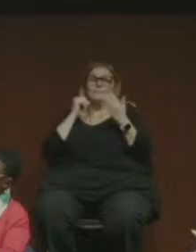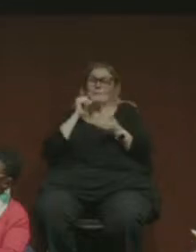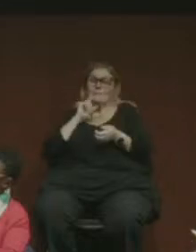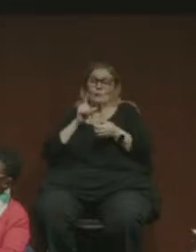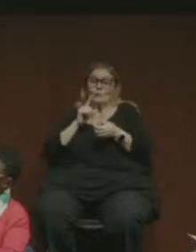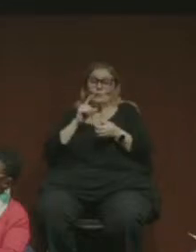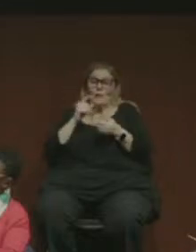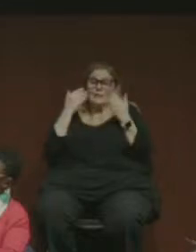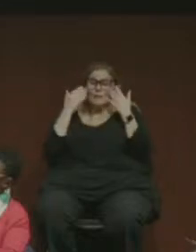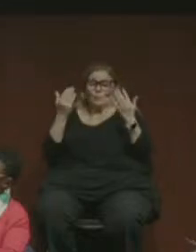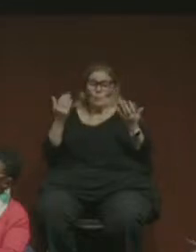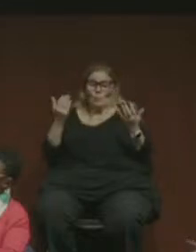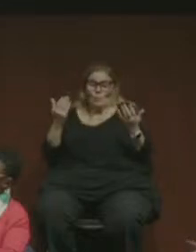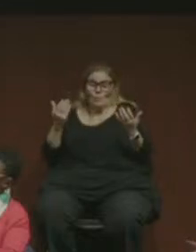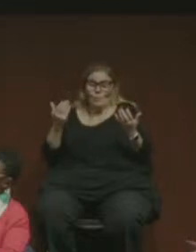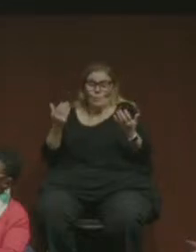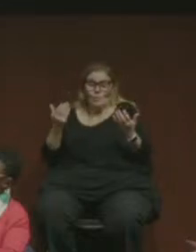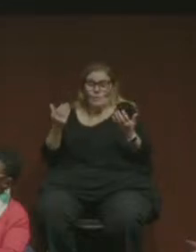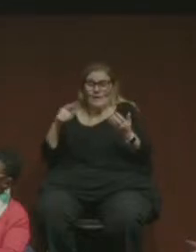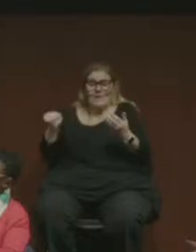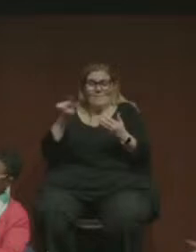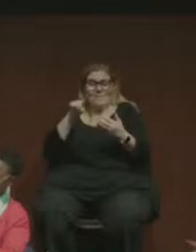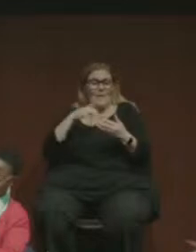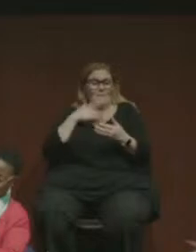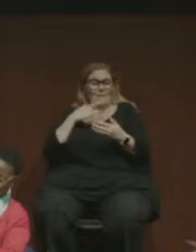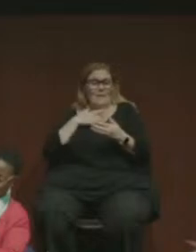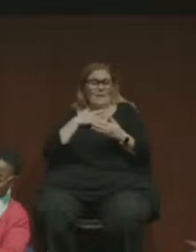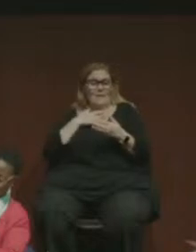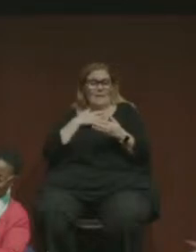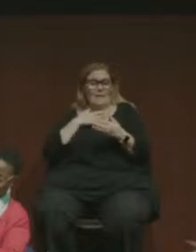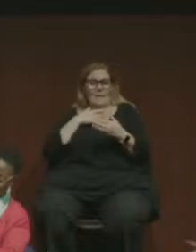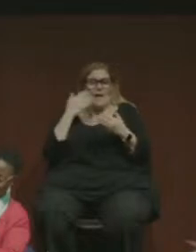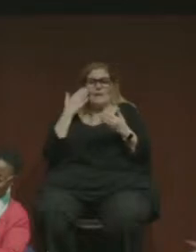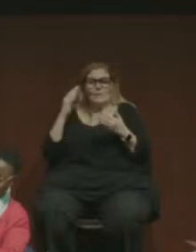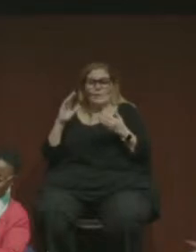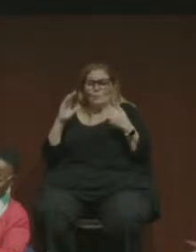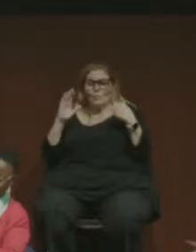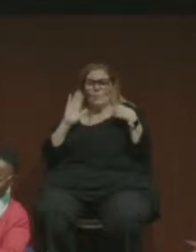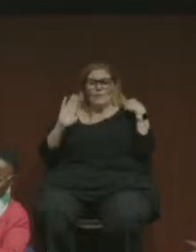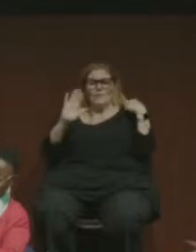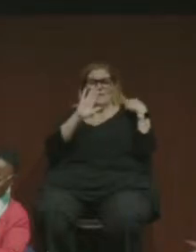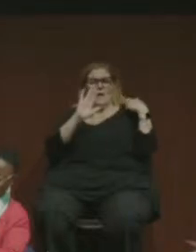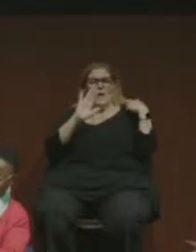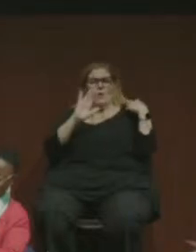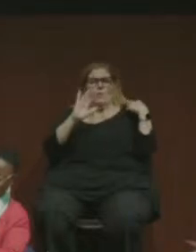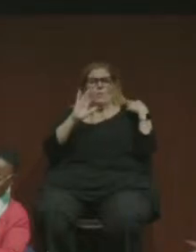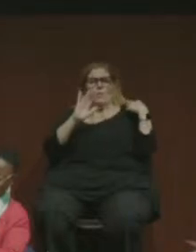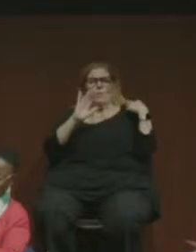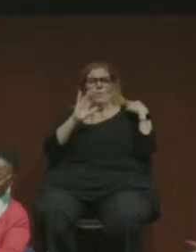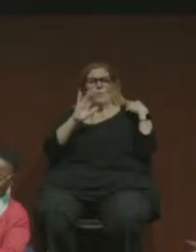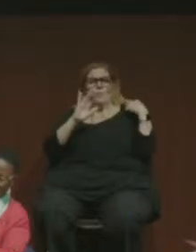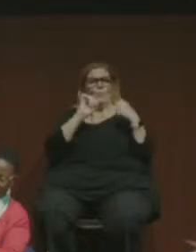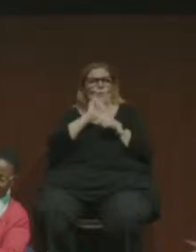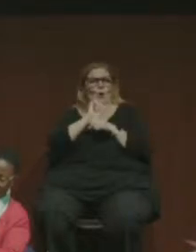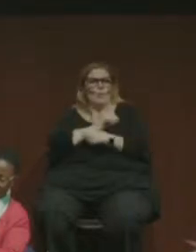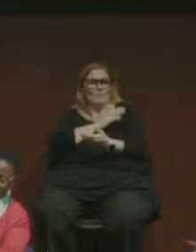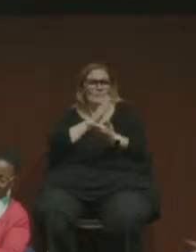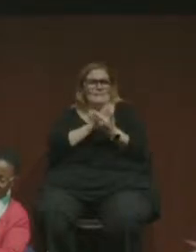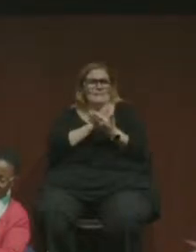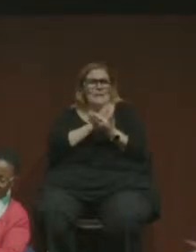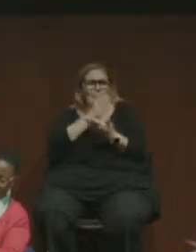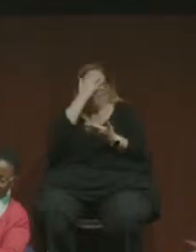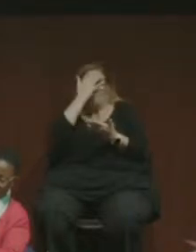sure. And I don't know if they feel like, I don't know that their work will ever stop